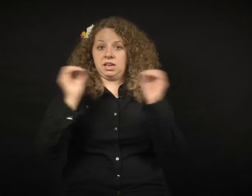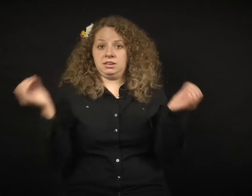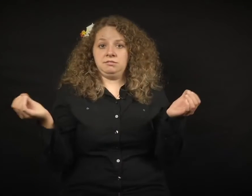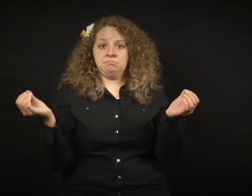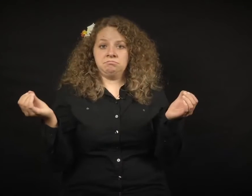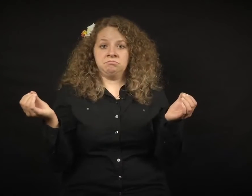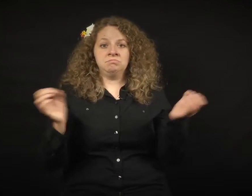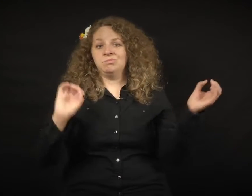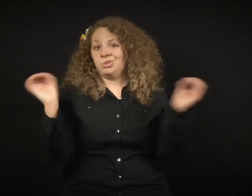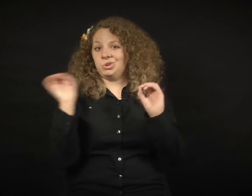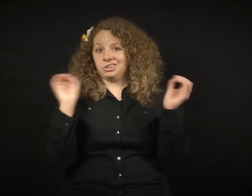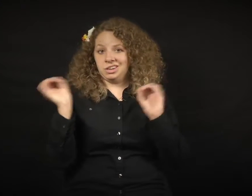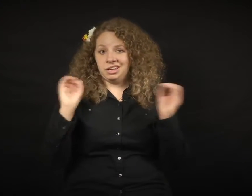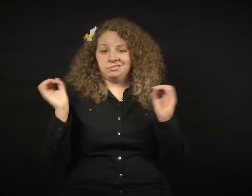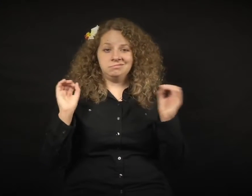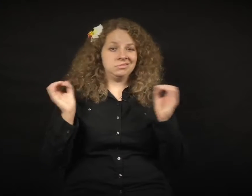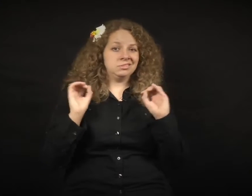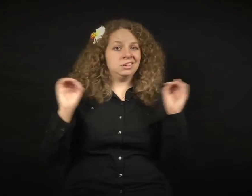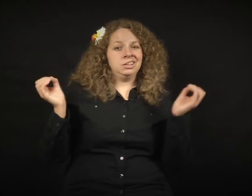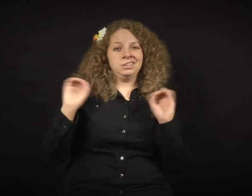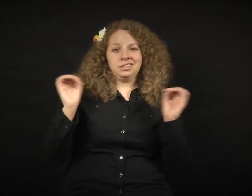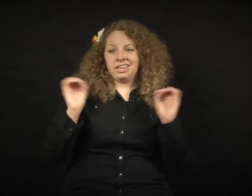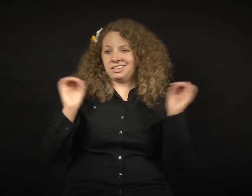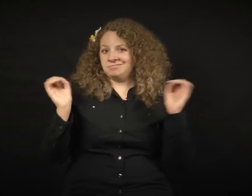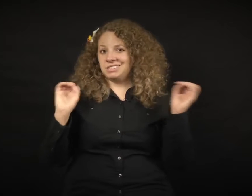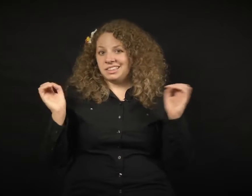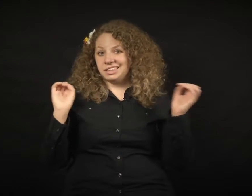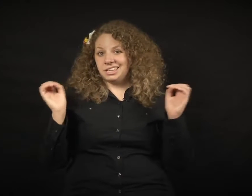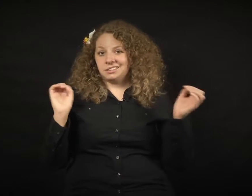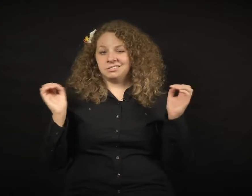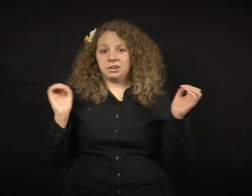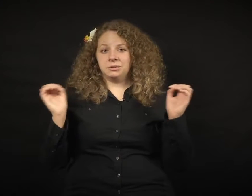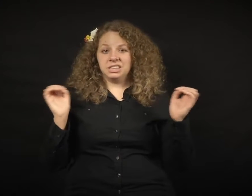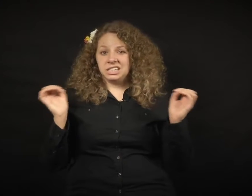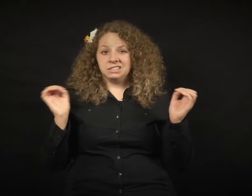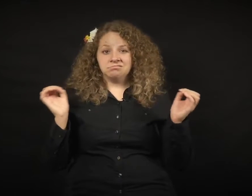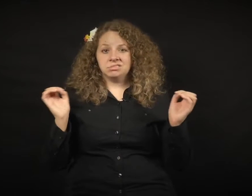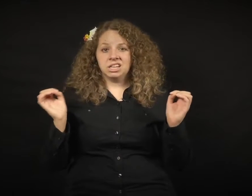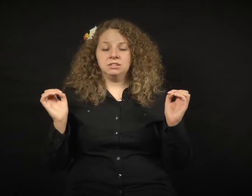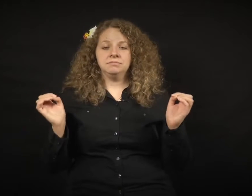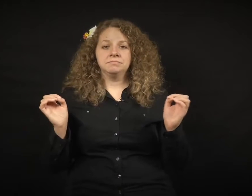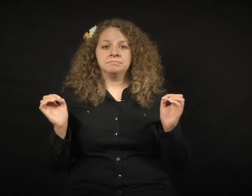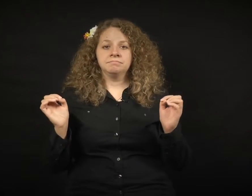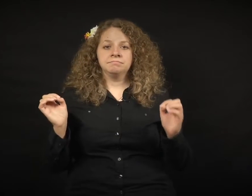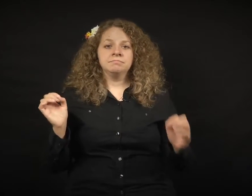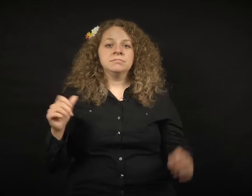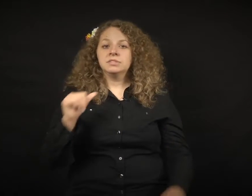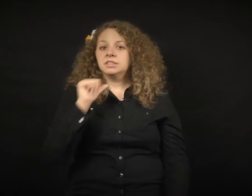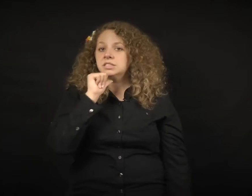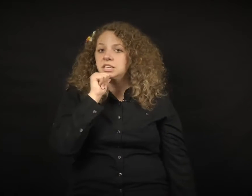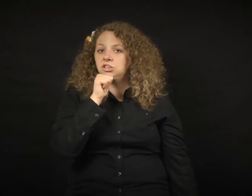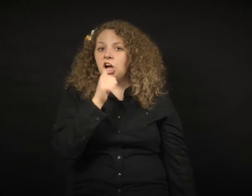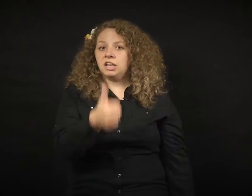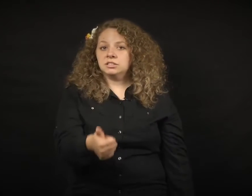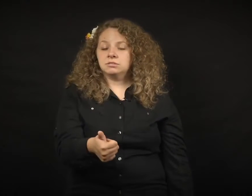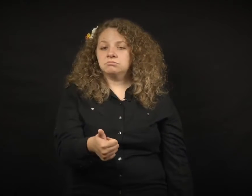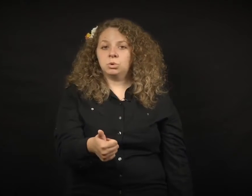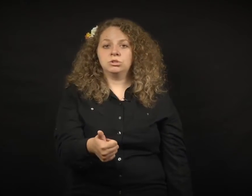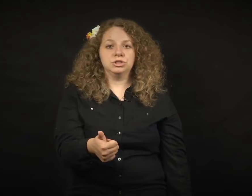none, or none, like nothing, not really, none, does I not, or